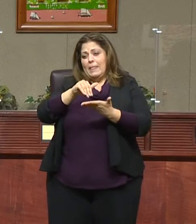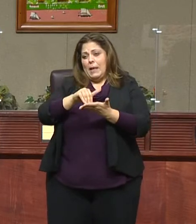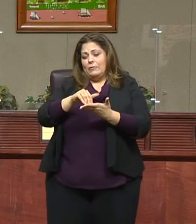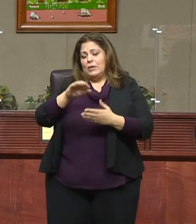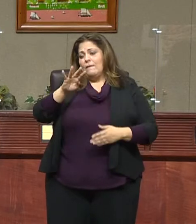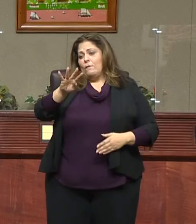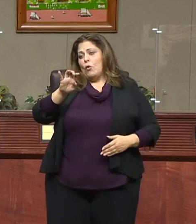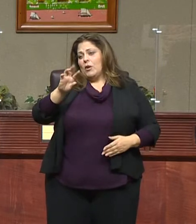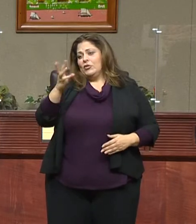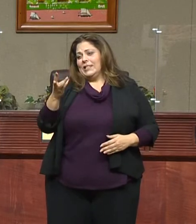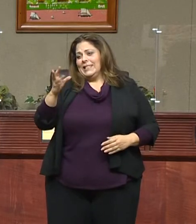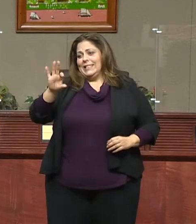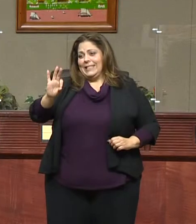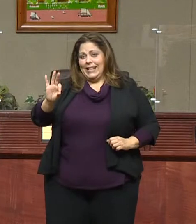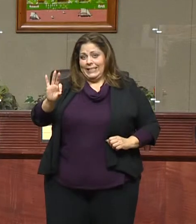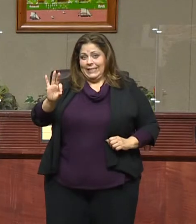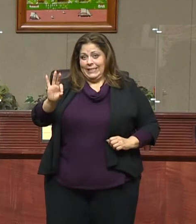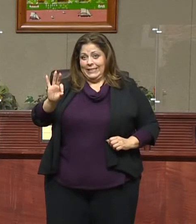714,469.